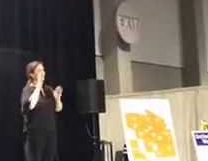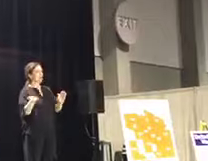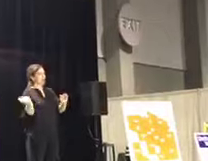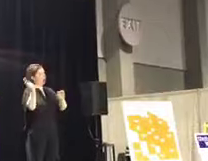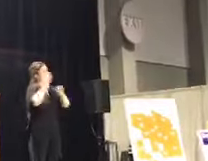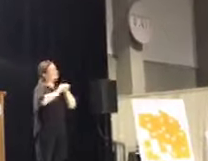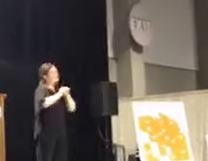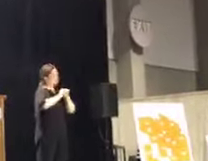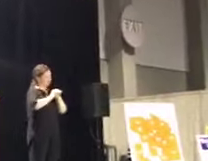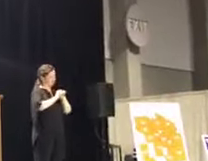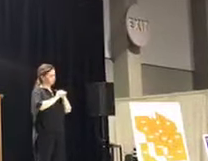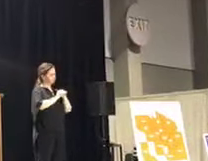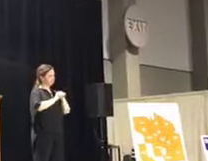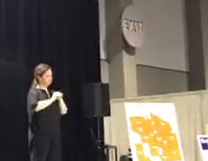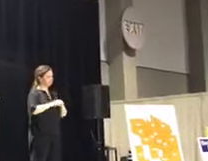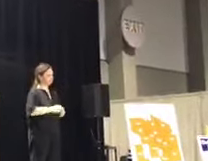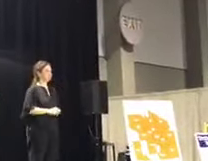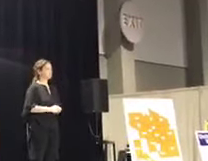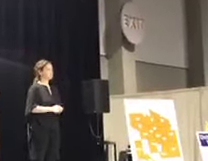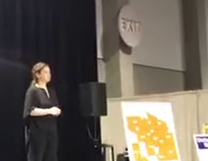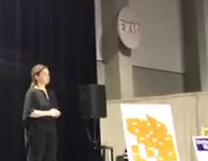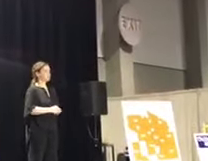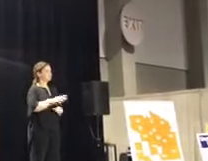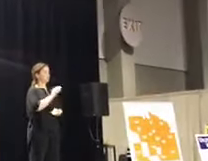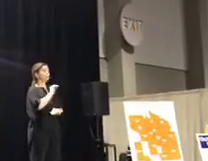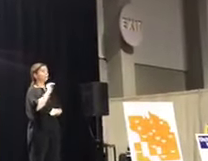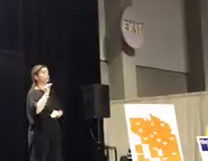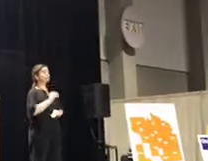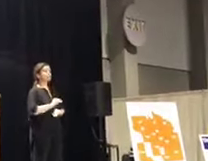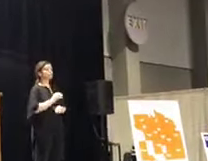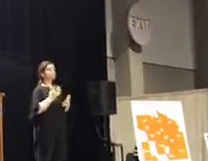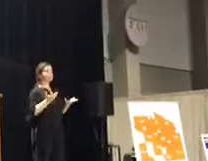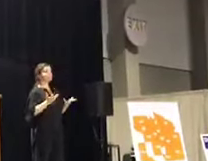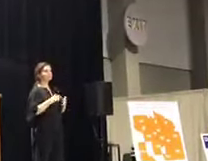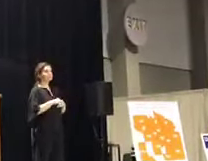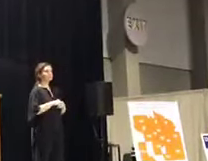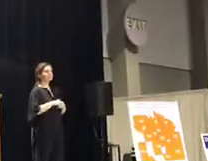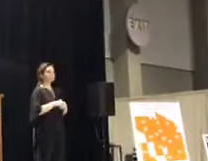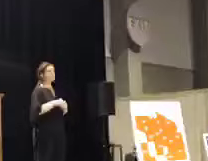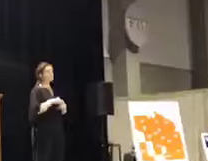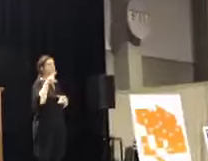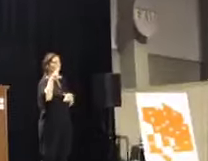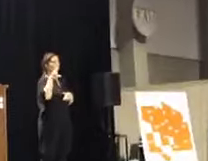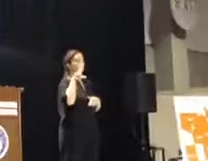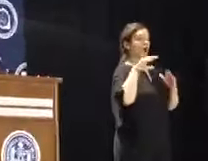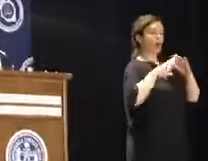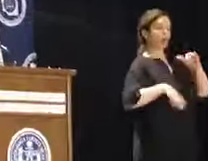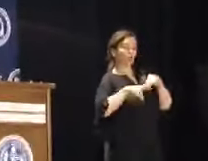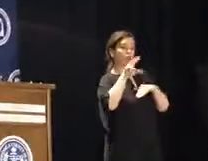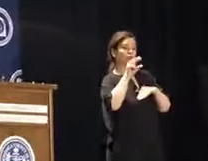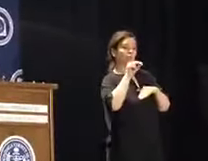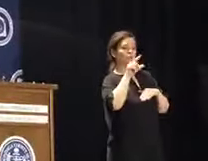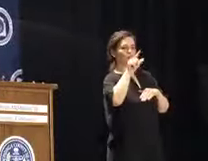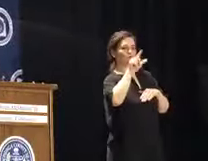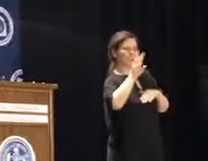To break down percentages, 27% of our positive cases are under 30, 41% are under